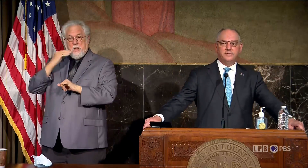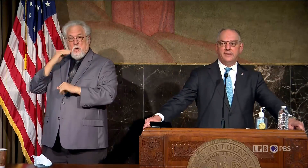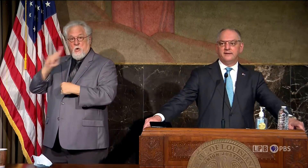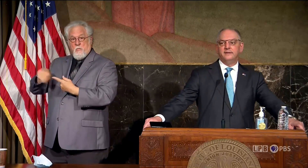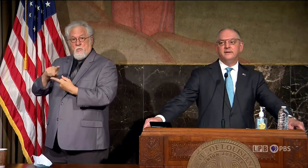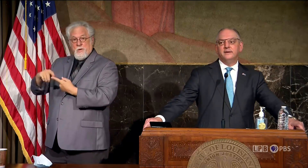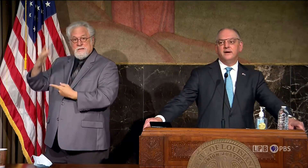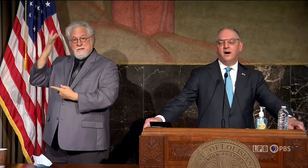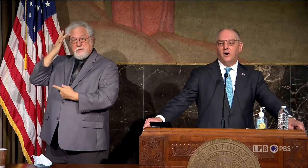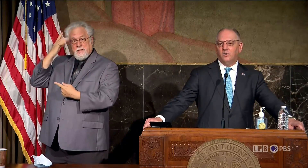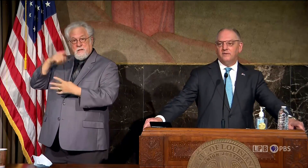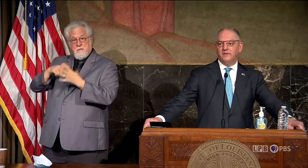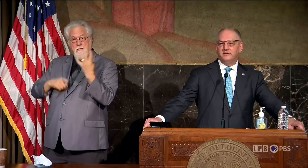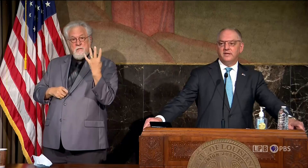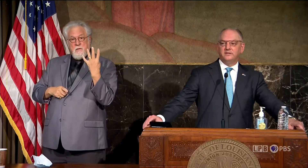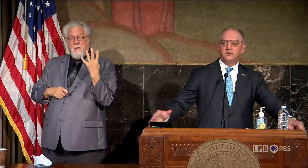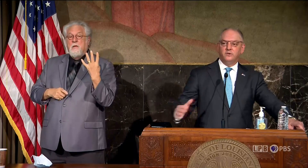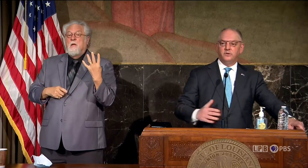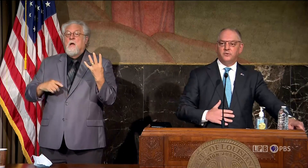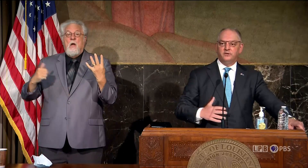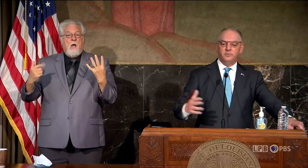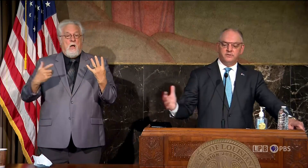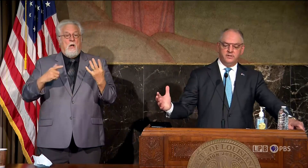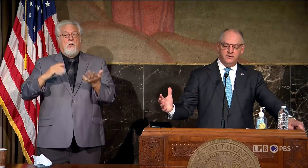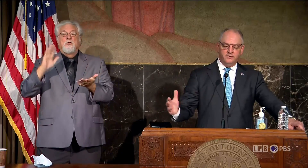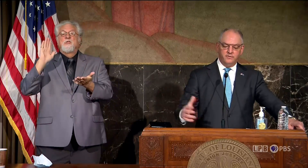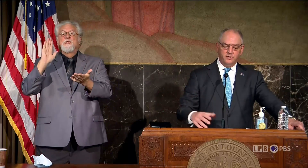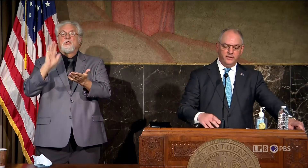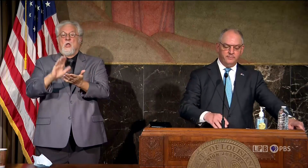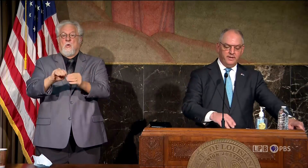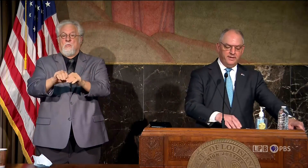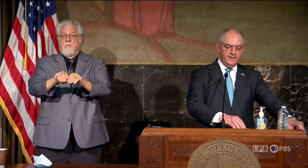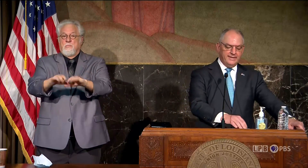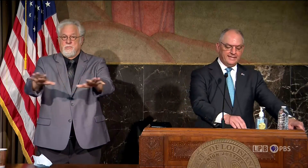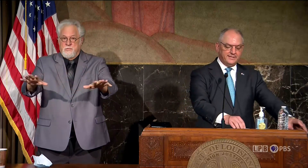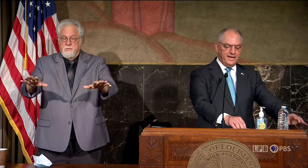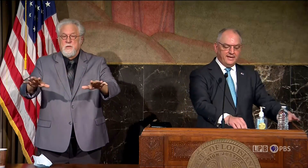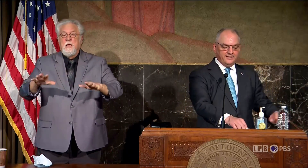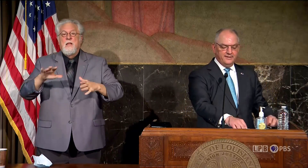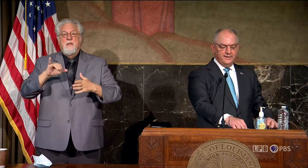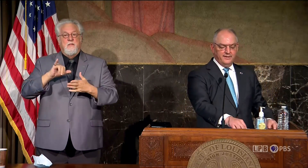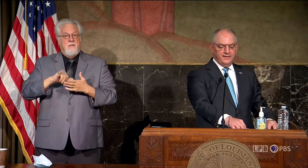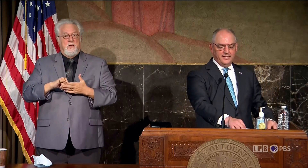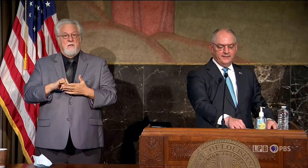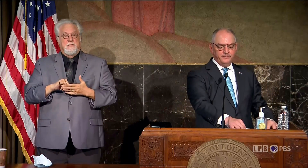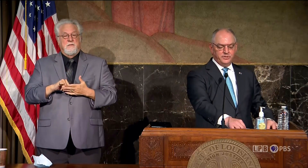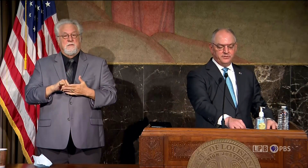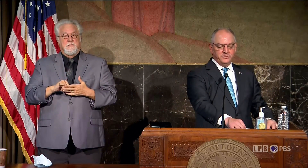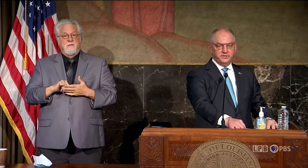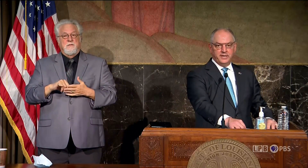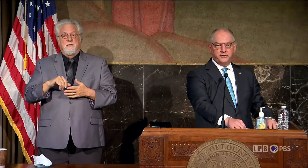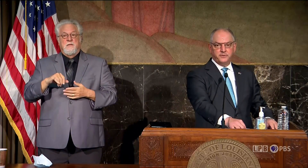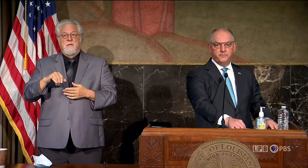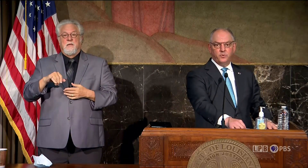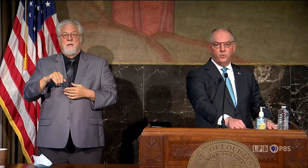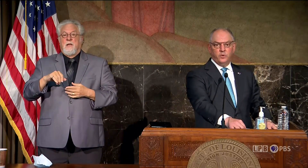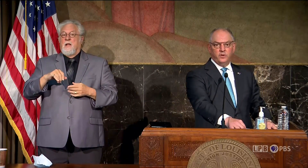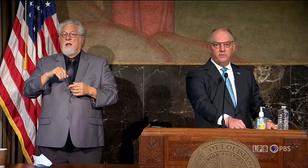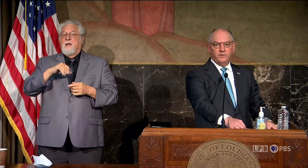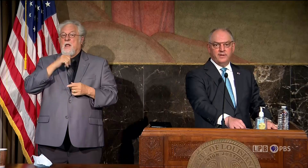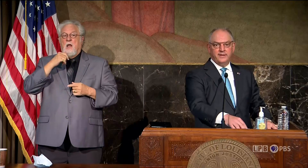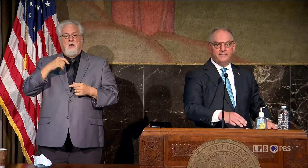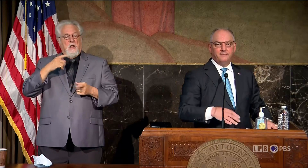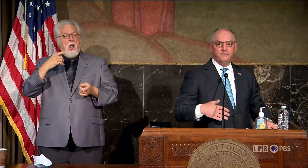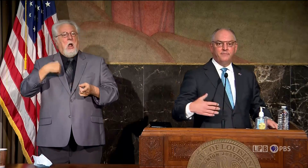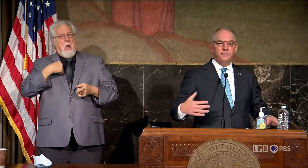when you're sick, all of these things slow the transmission of the flu, and that's not just conjecture.